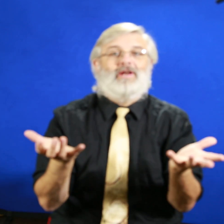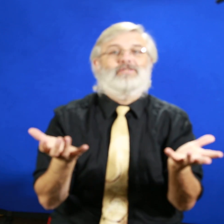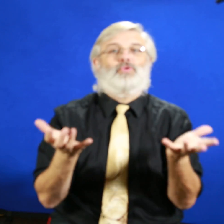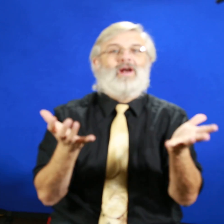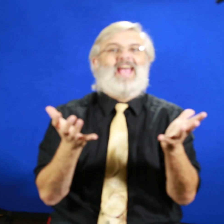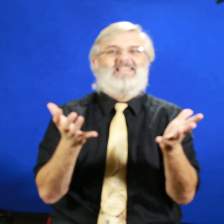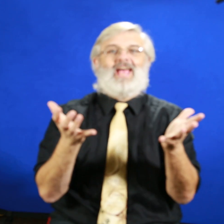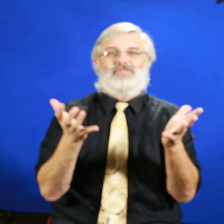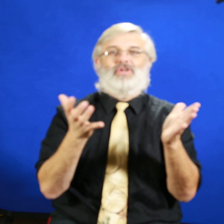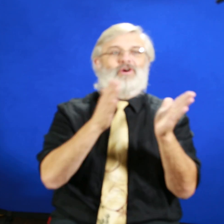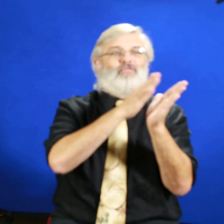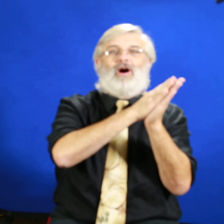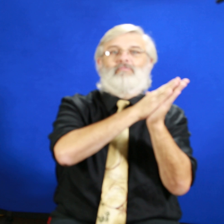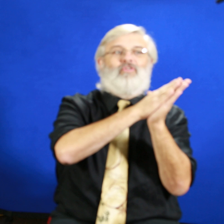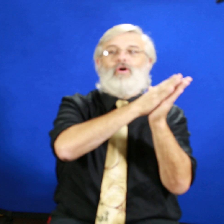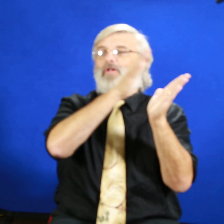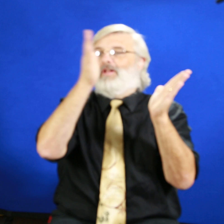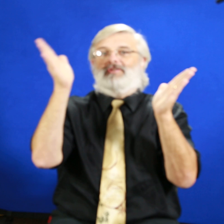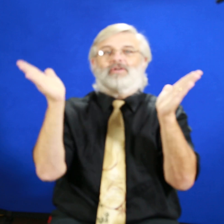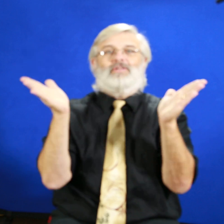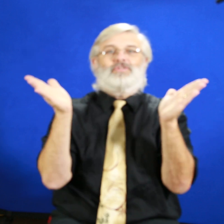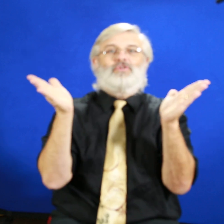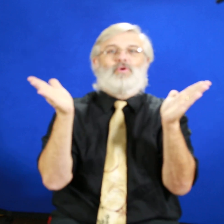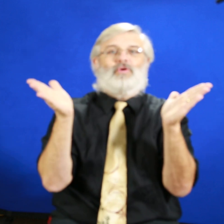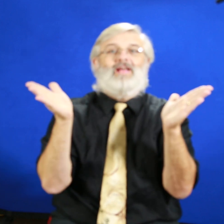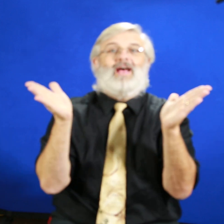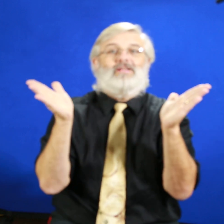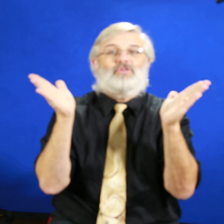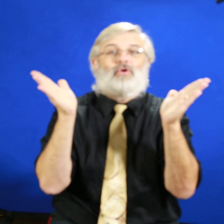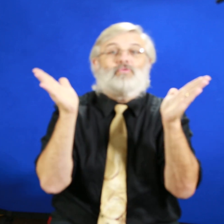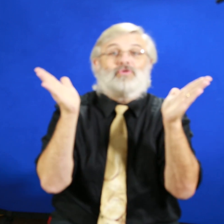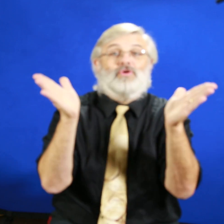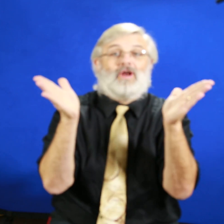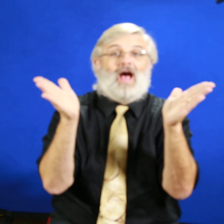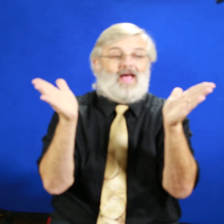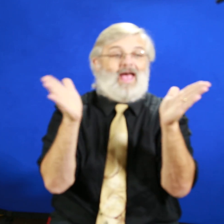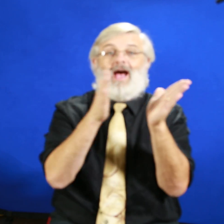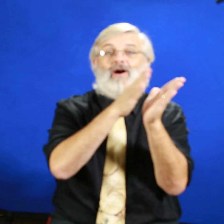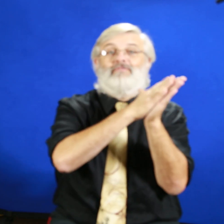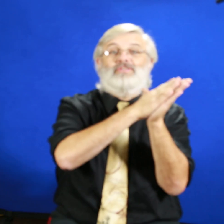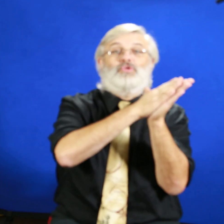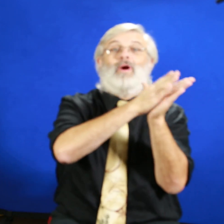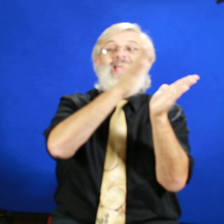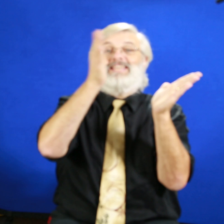is 28 days from full to new moon. And so you and I have this